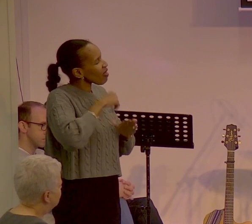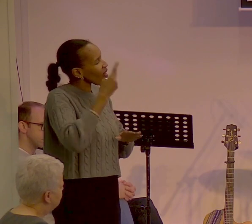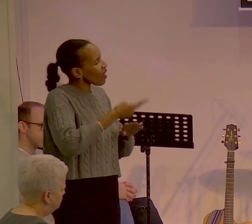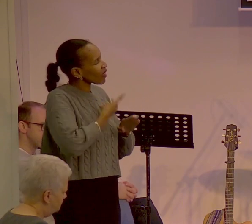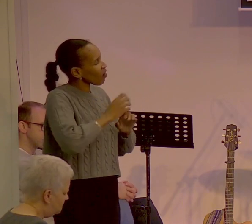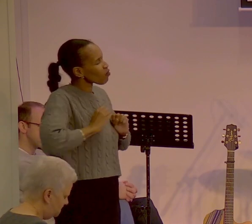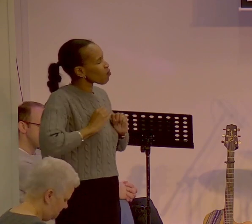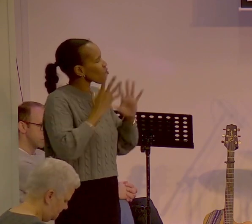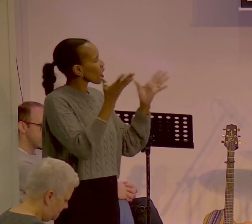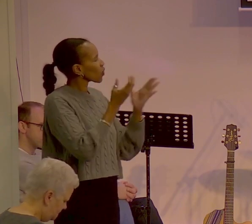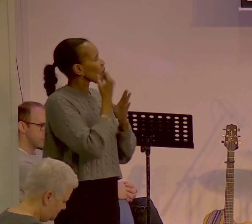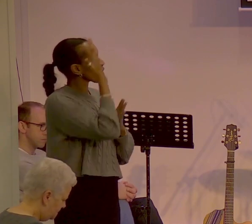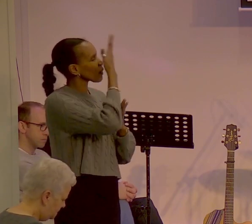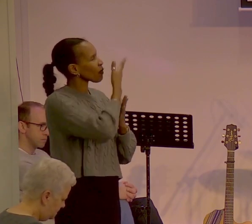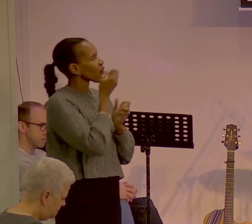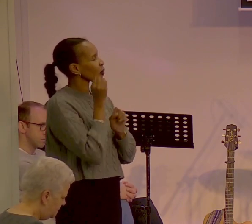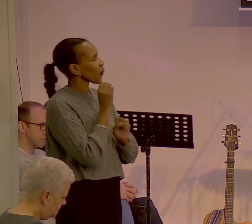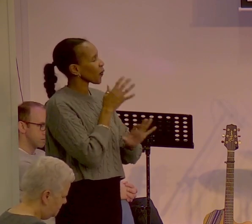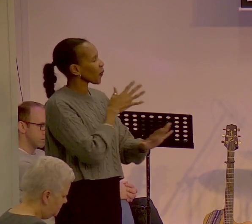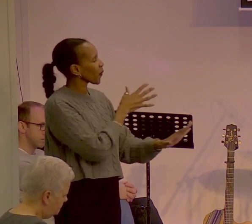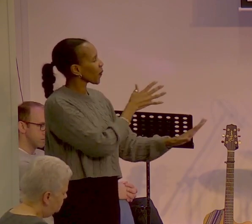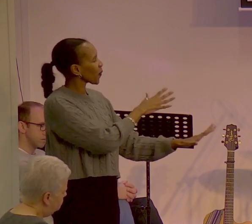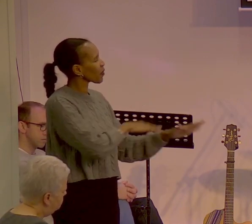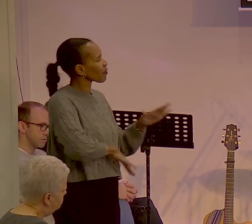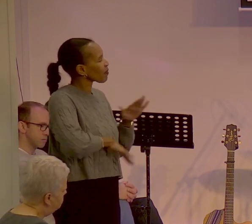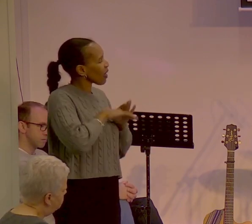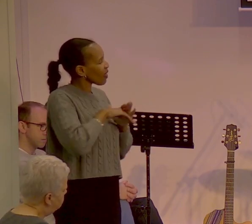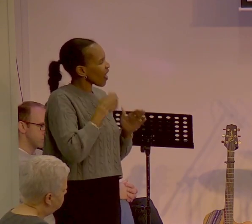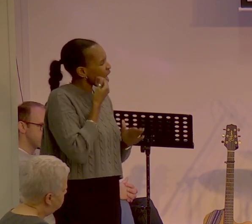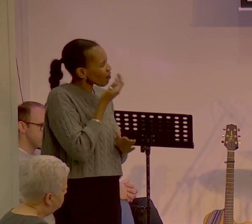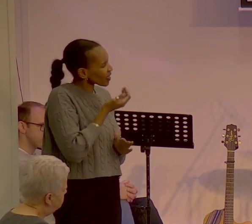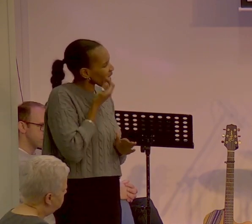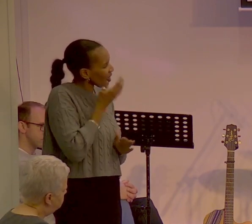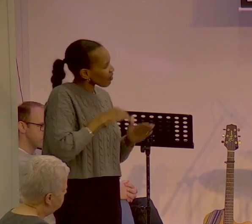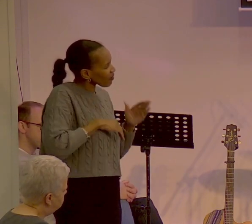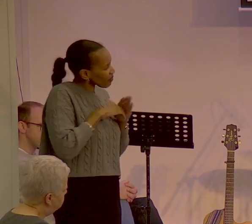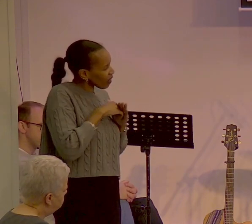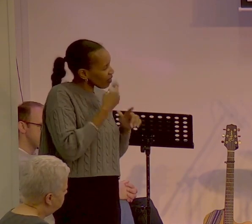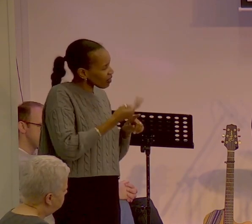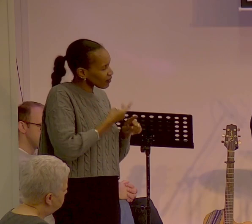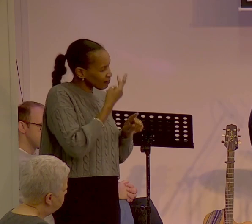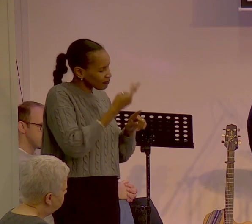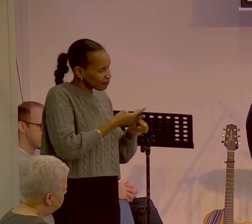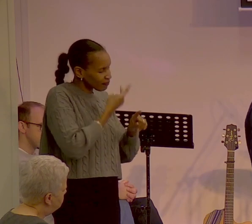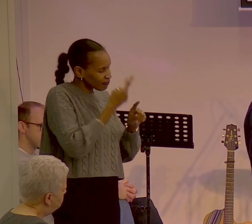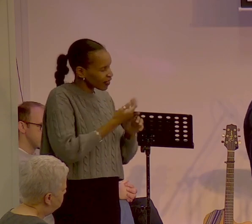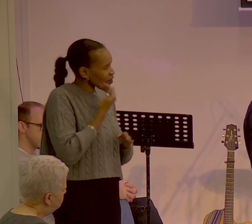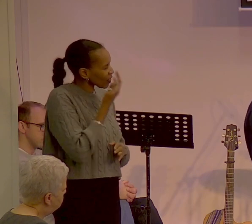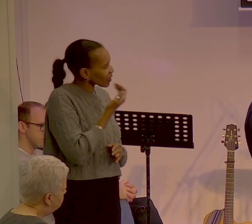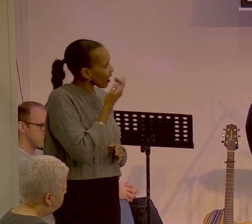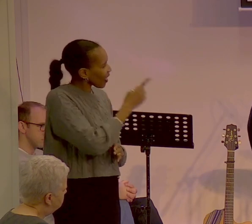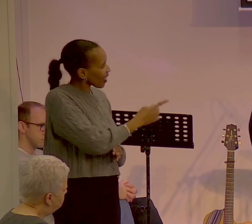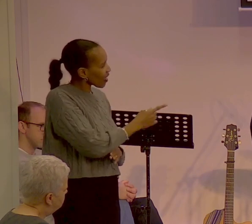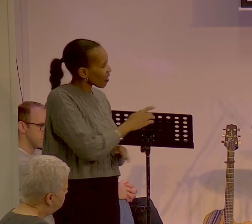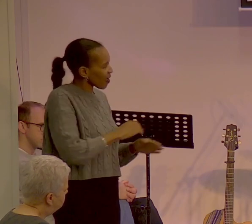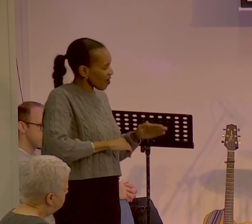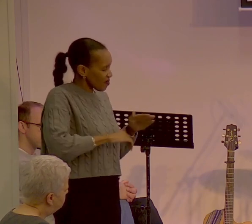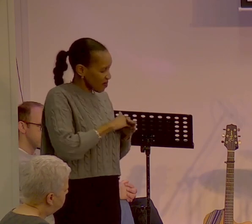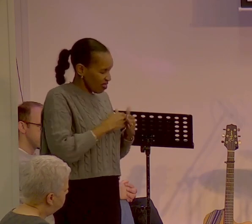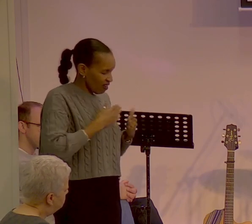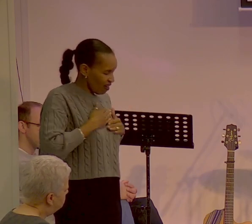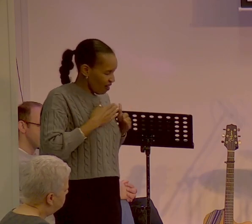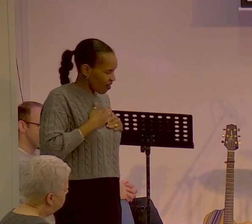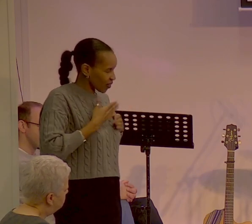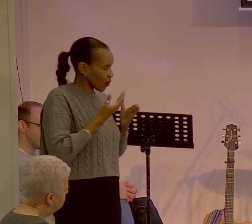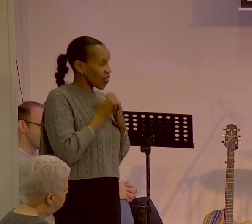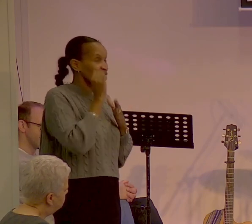with the Holy Spirit, and each day fill her anew. And we pray you fill her heart with